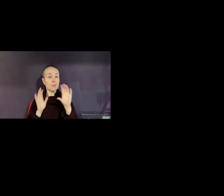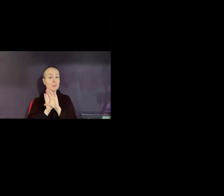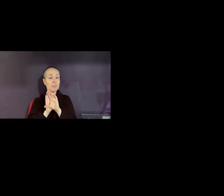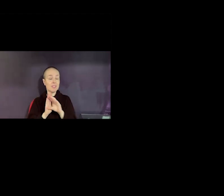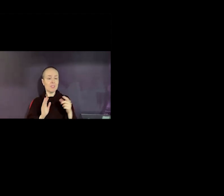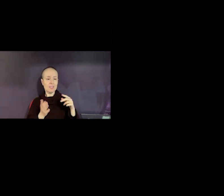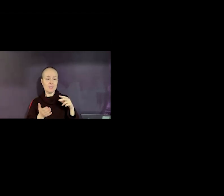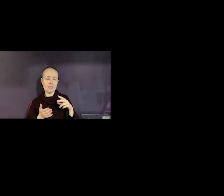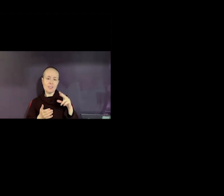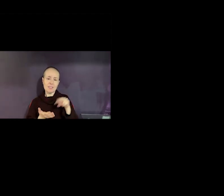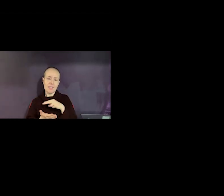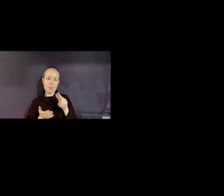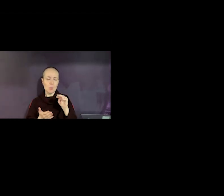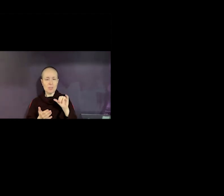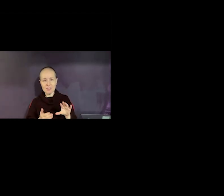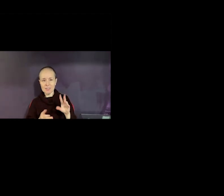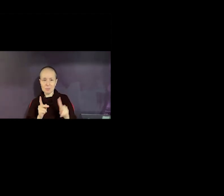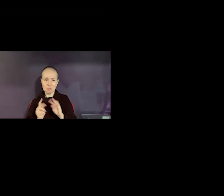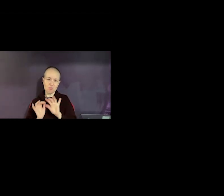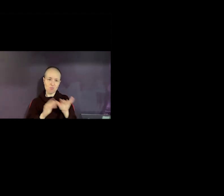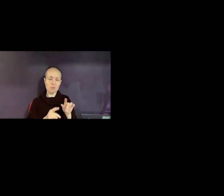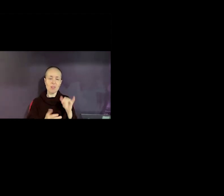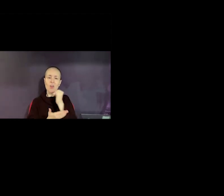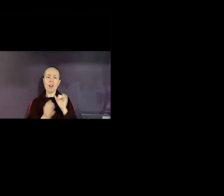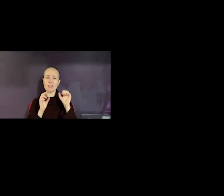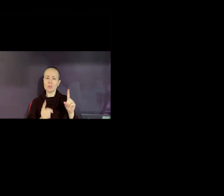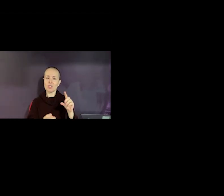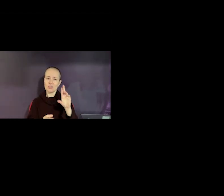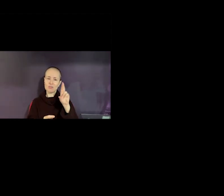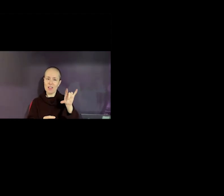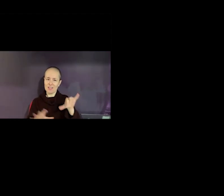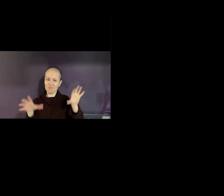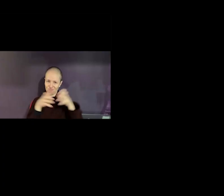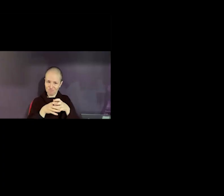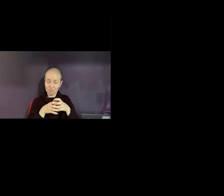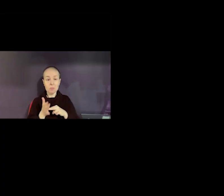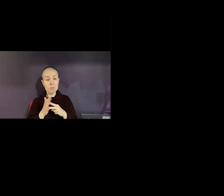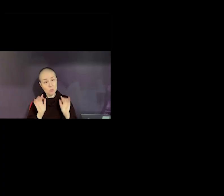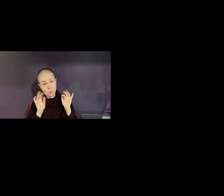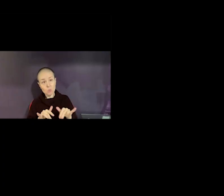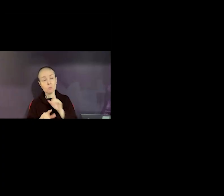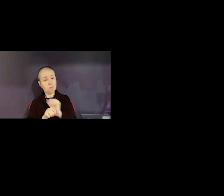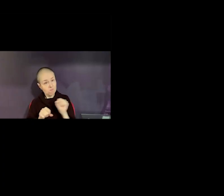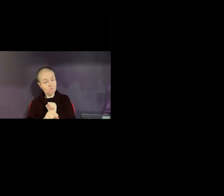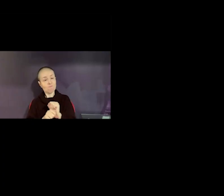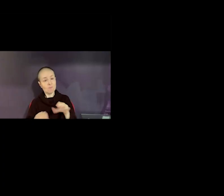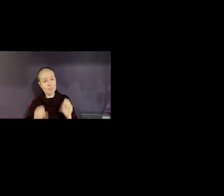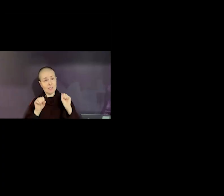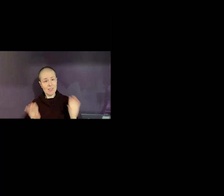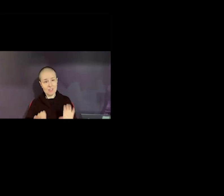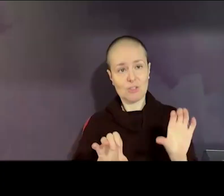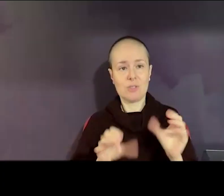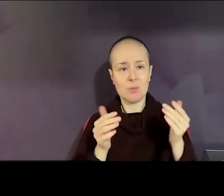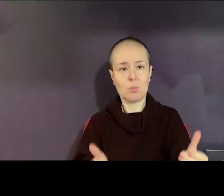some Dance.NYC folks at an arts education rally. So this is about showing up, taking action, and moving together as a